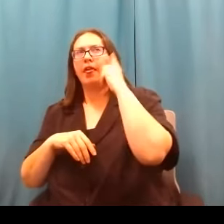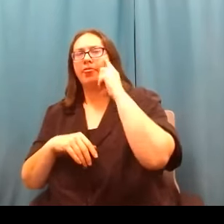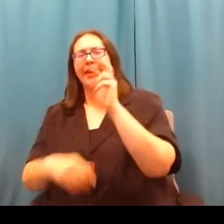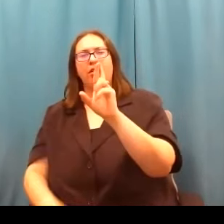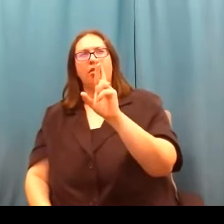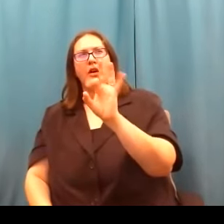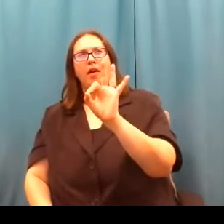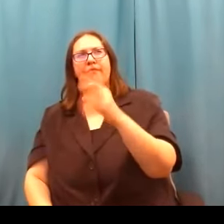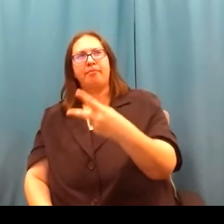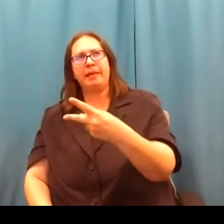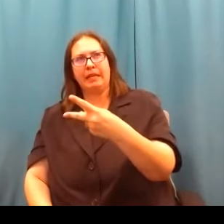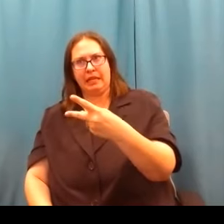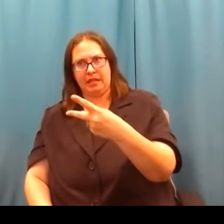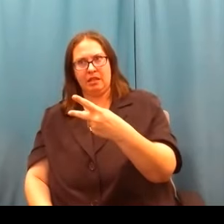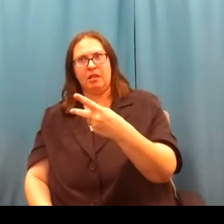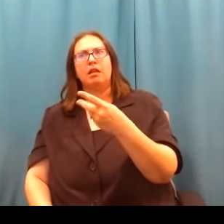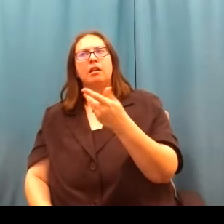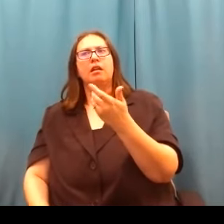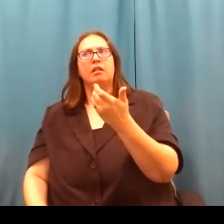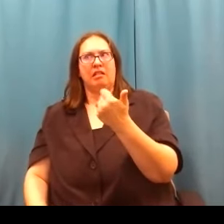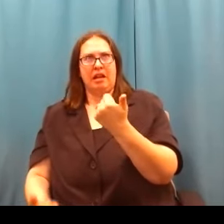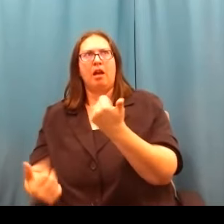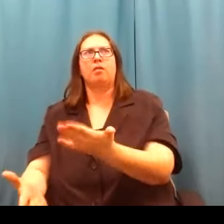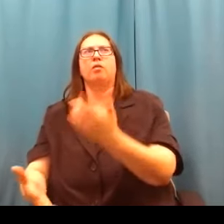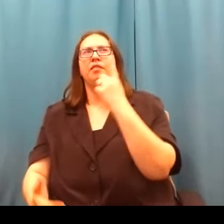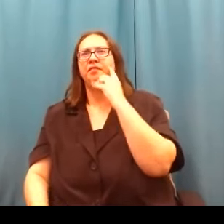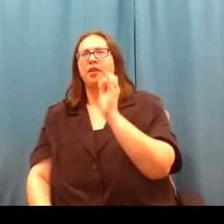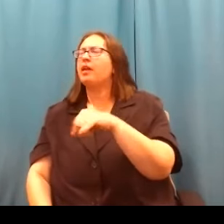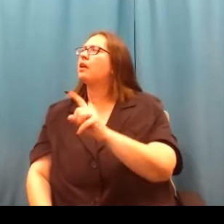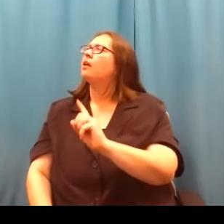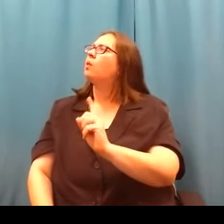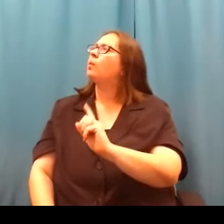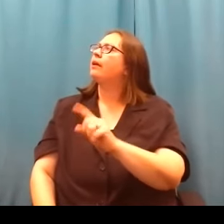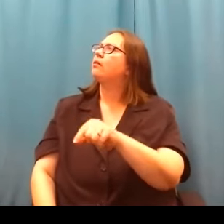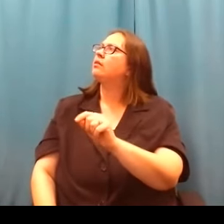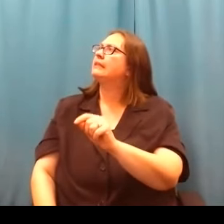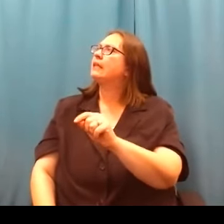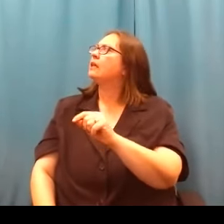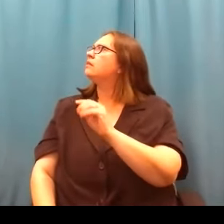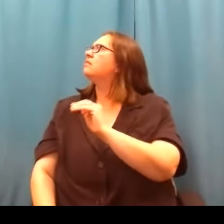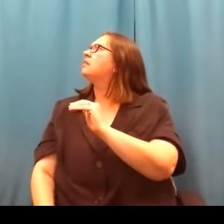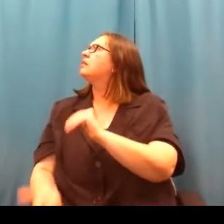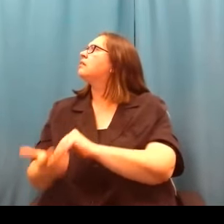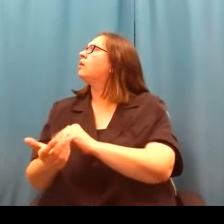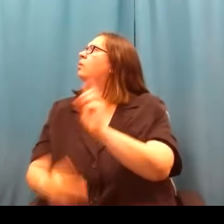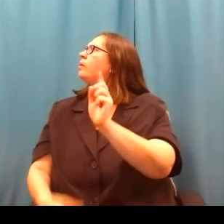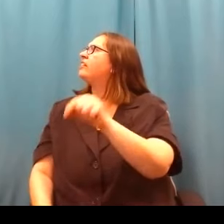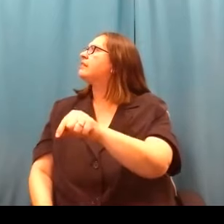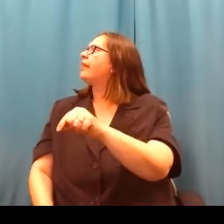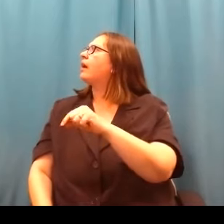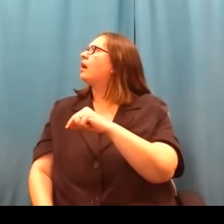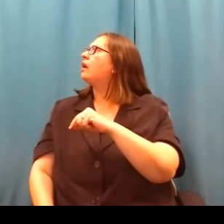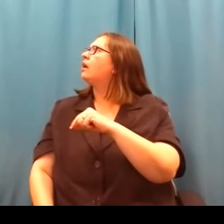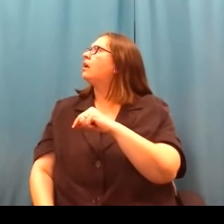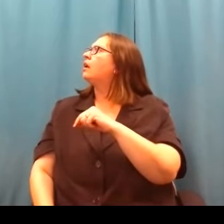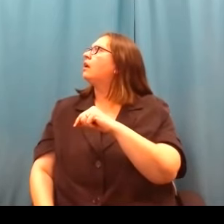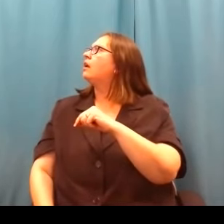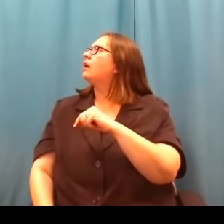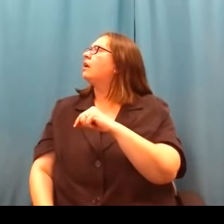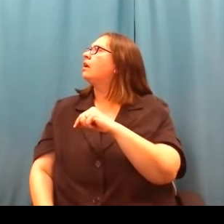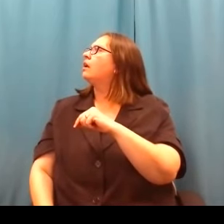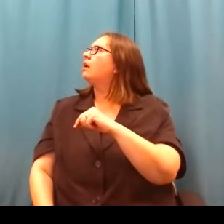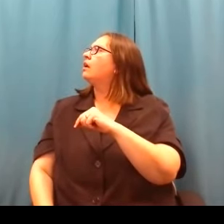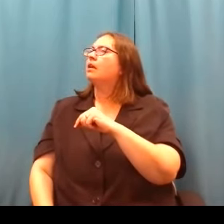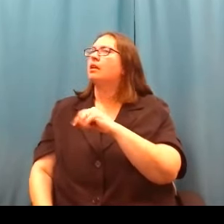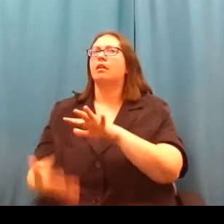right now for that neighborhood. And where is that, Dr. Echols? Is that? We received proposals that they're being interviewed, but